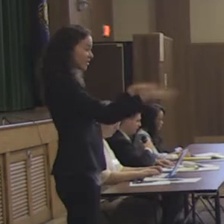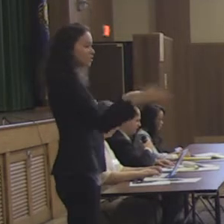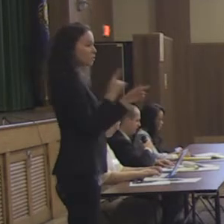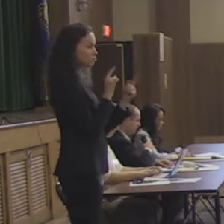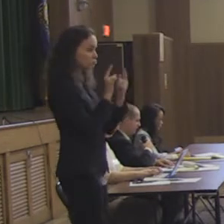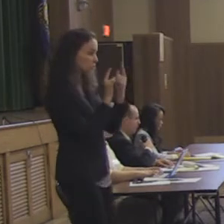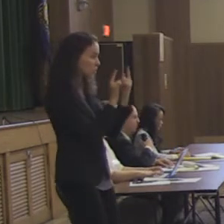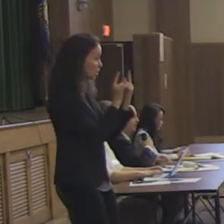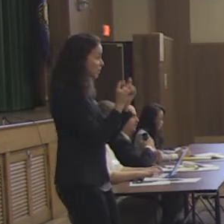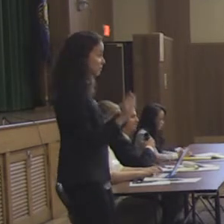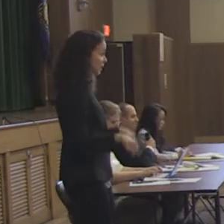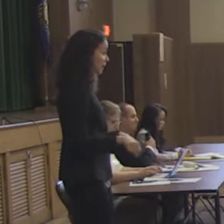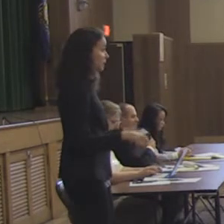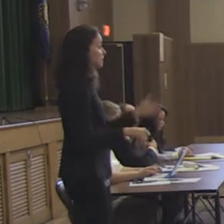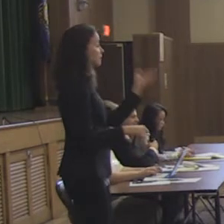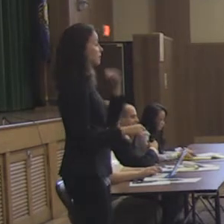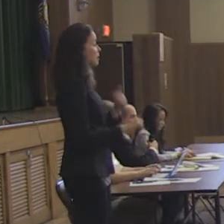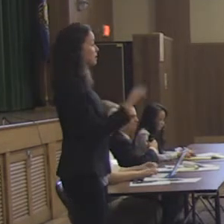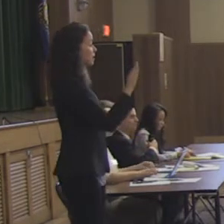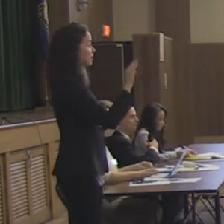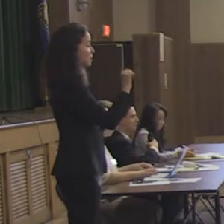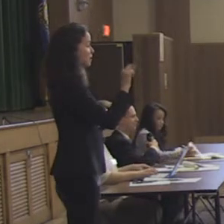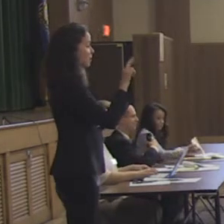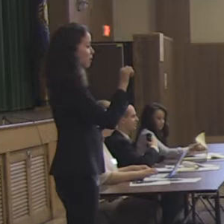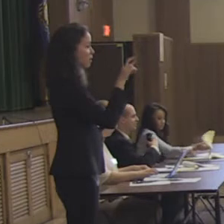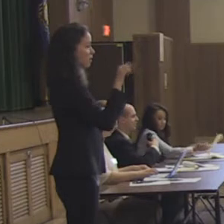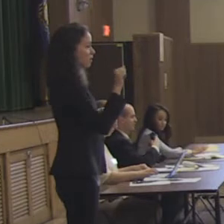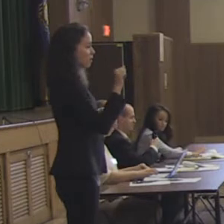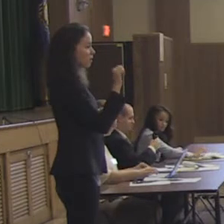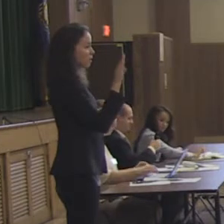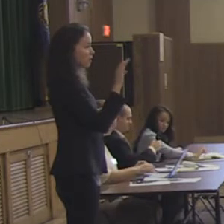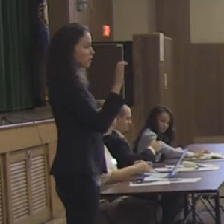So next we have Barbara Beckert.